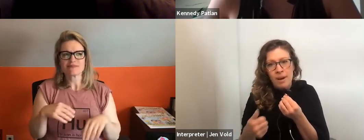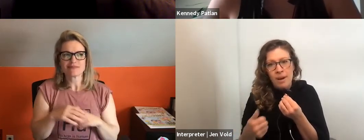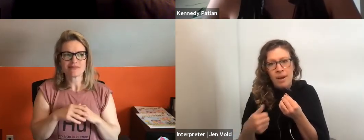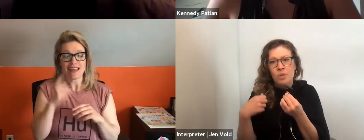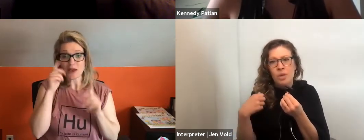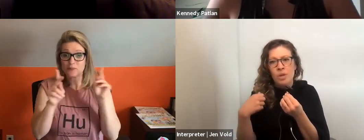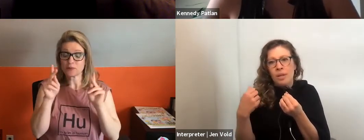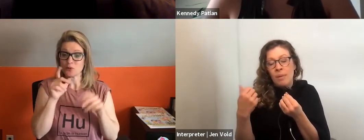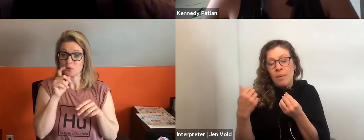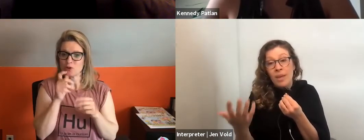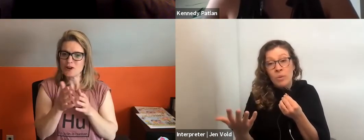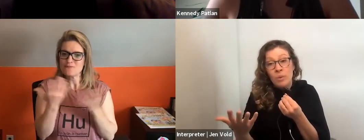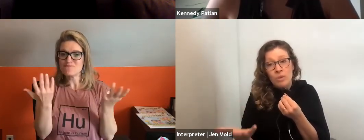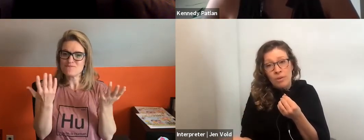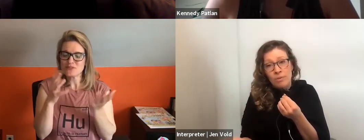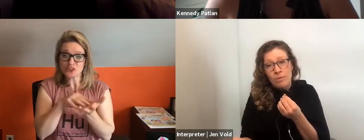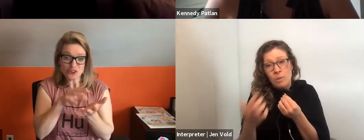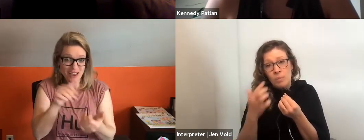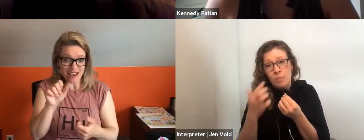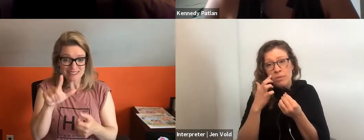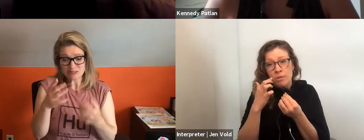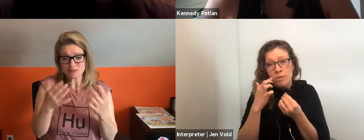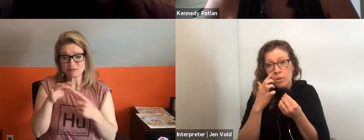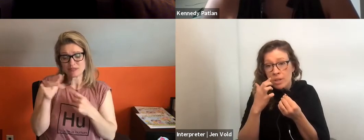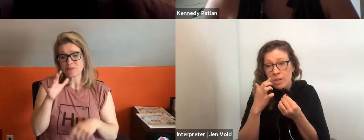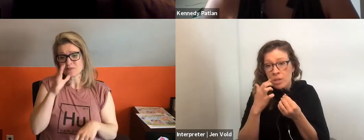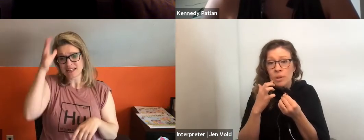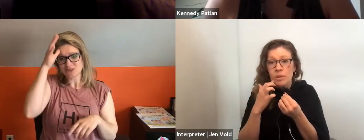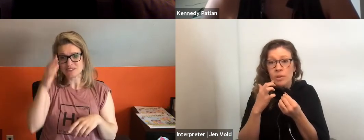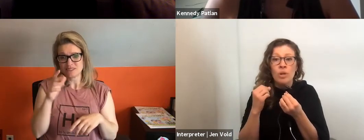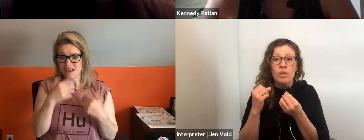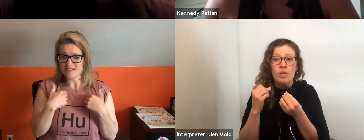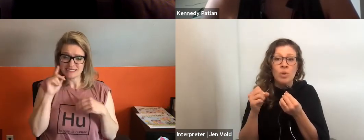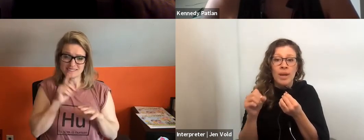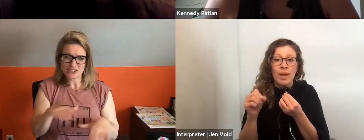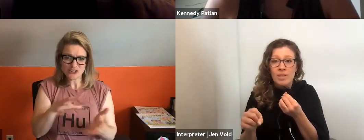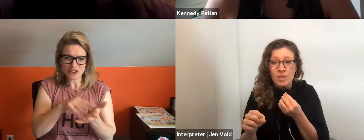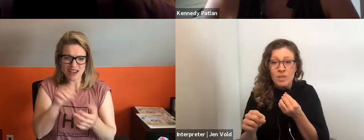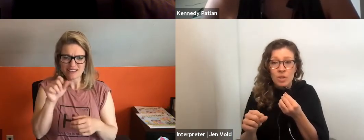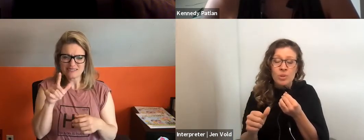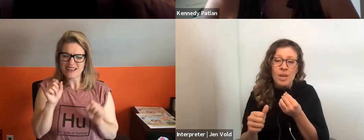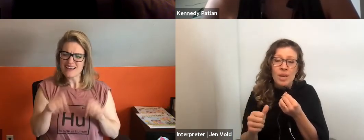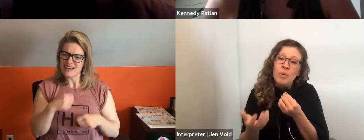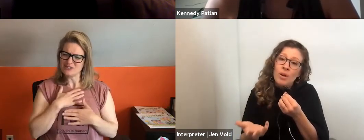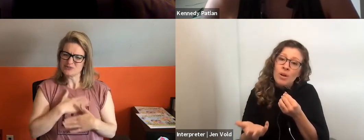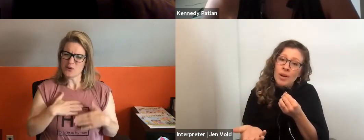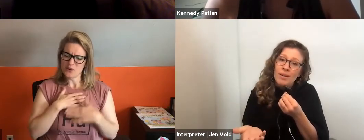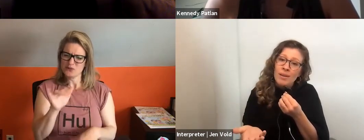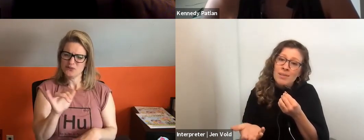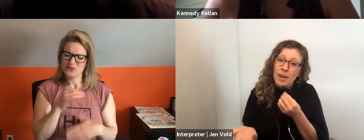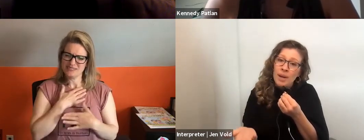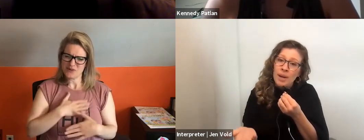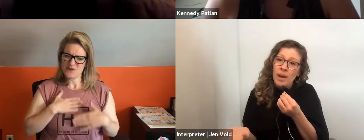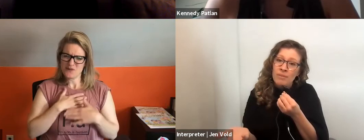called classifiers. The way that we use our facial expression for punctuation is really important. So we emphasize those. And we